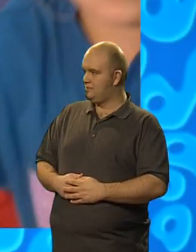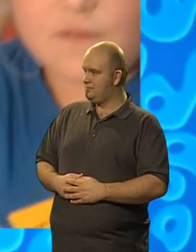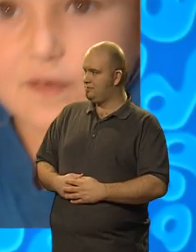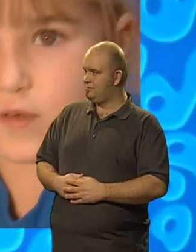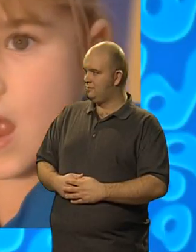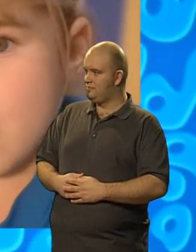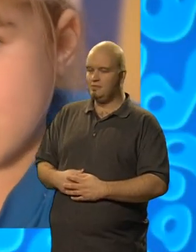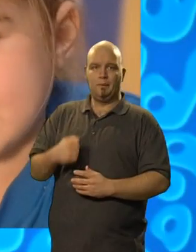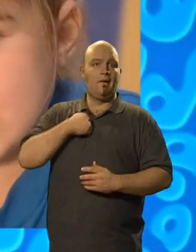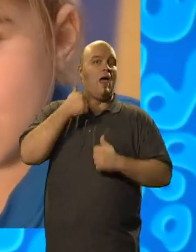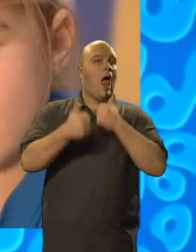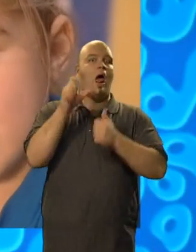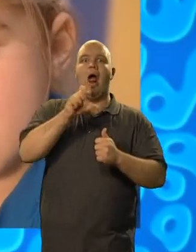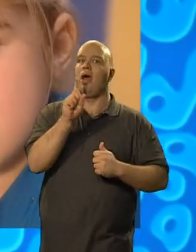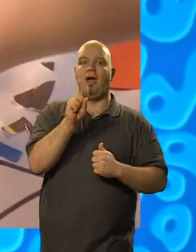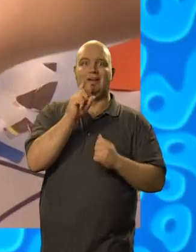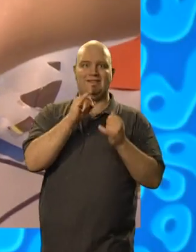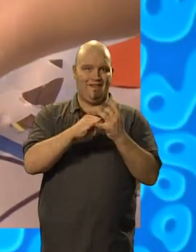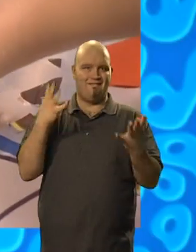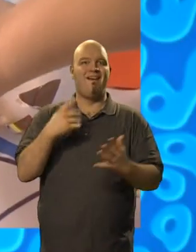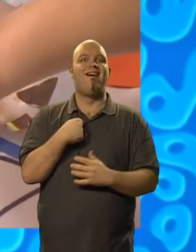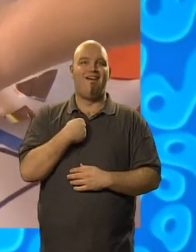My favourite colour is silver.